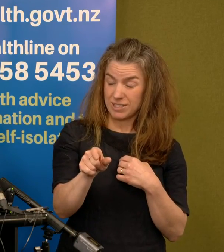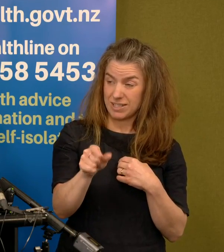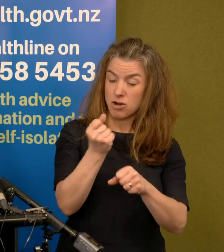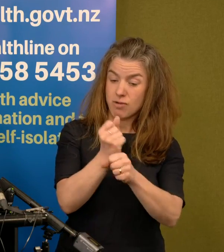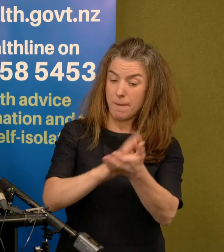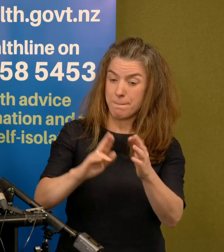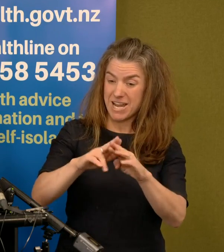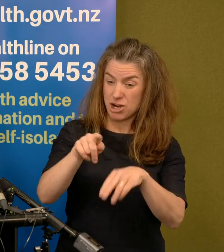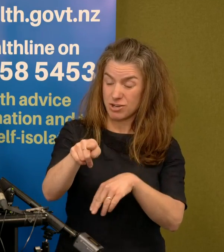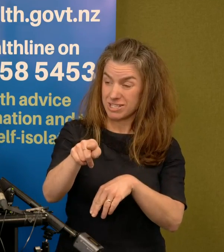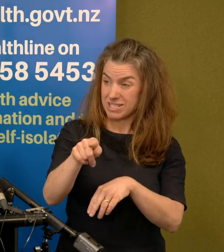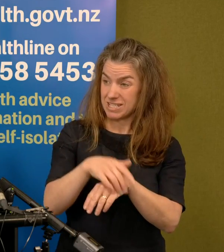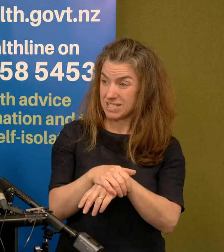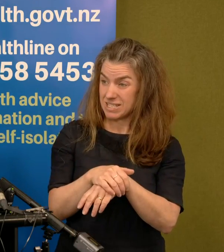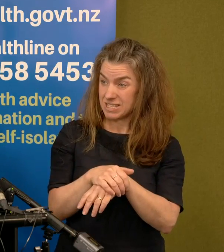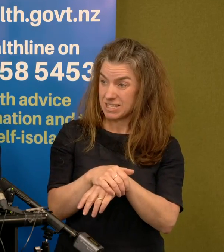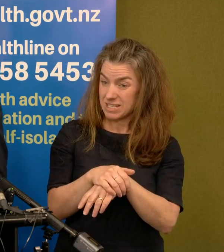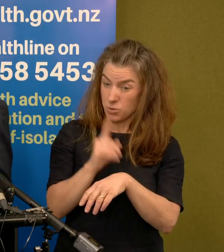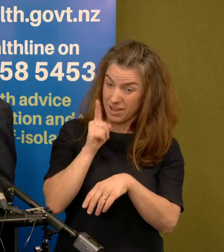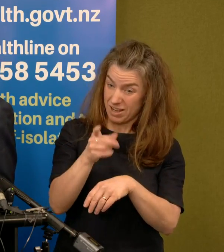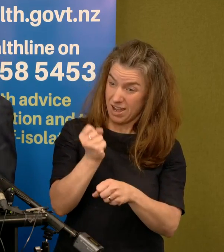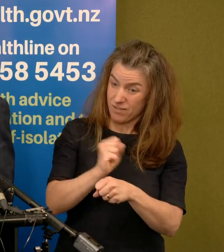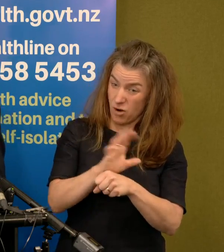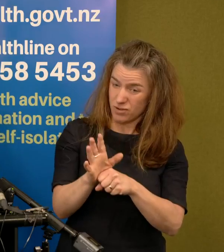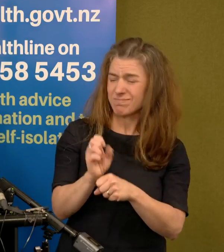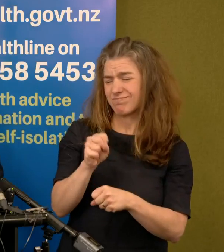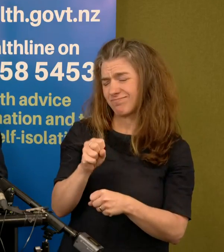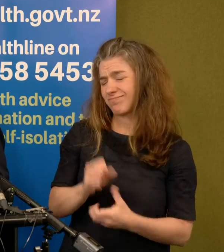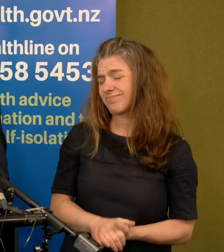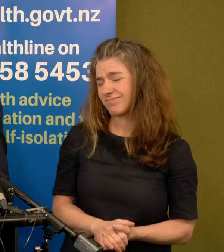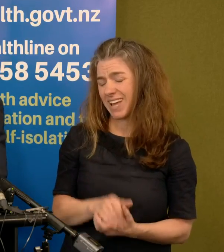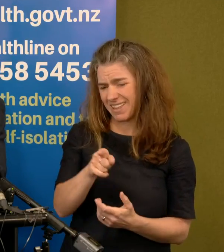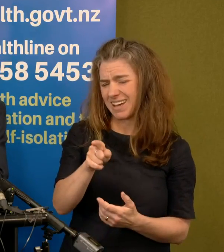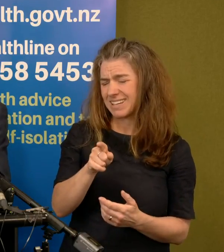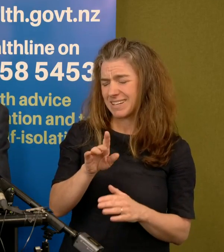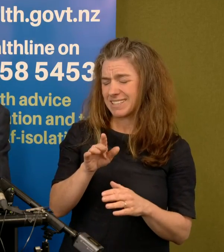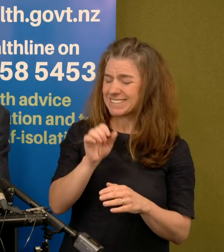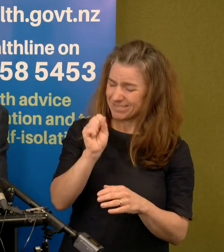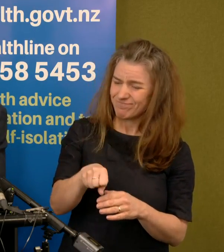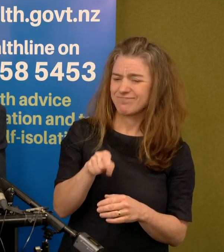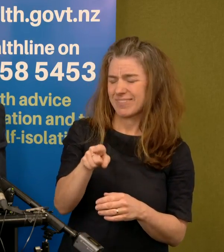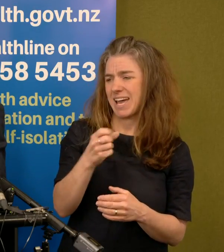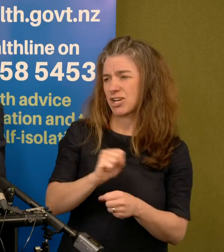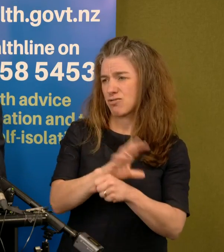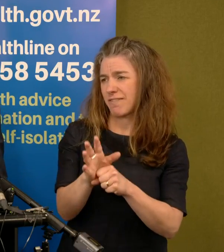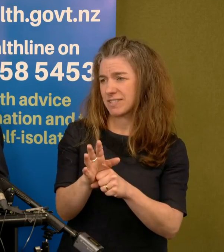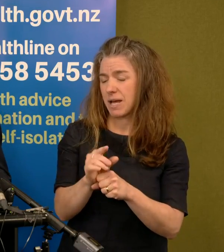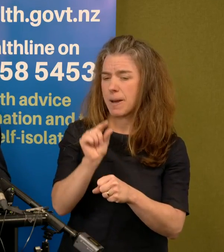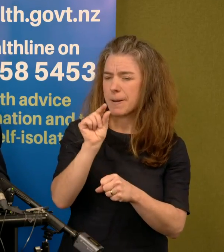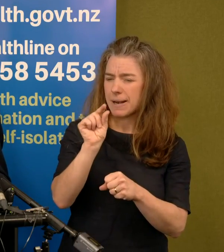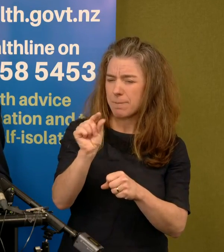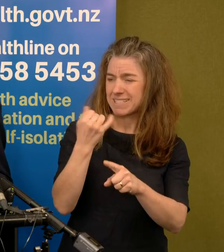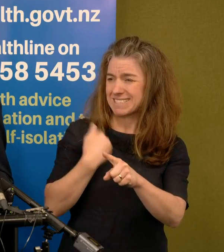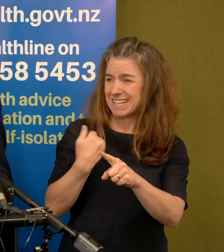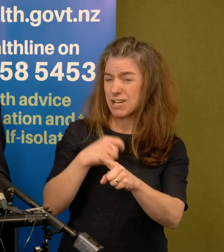confident, not on a scale of 9 to 10. I'm very confident. There's a very clear epidemiological link here. The person was symptomatic, mild symptoms.